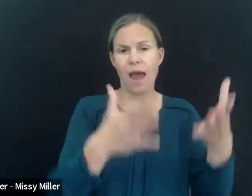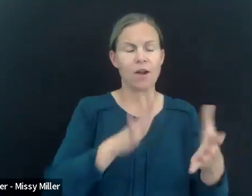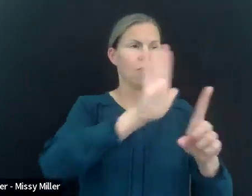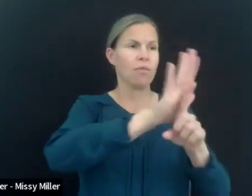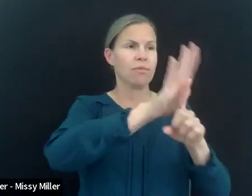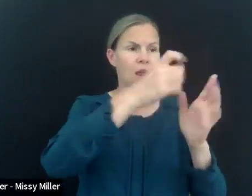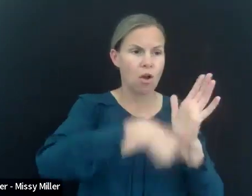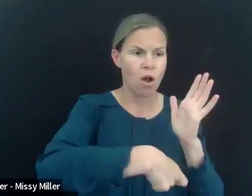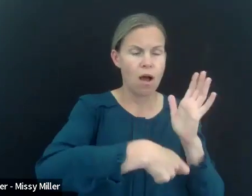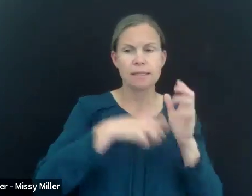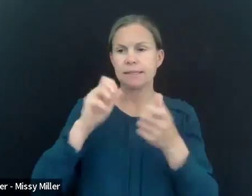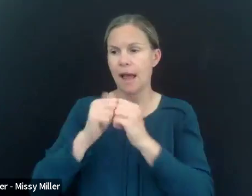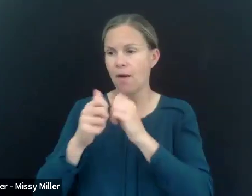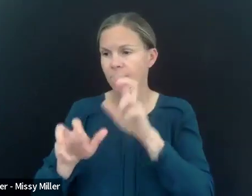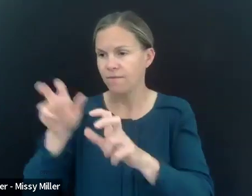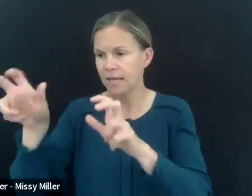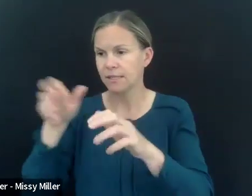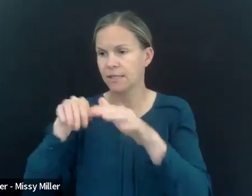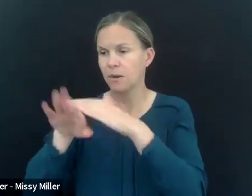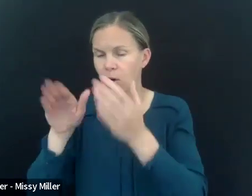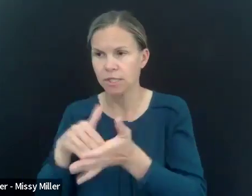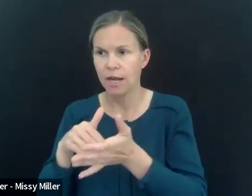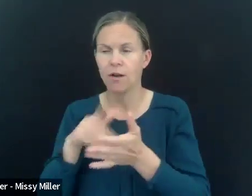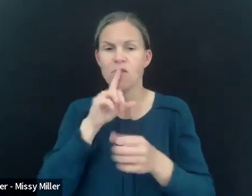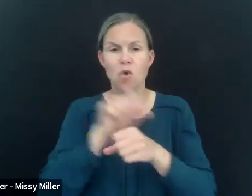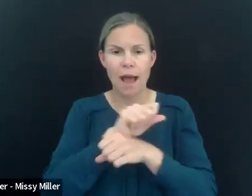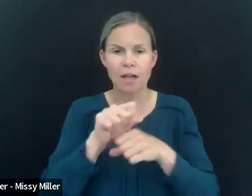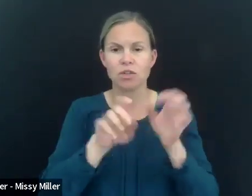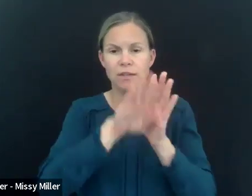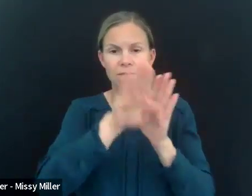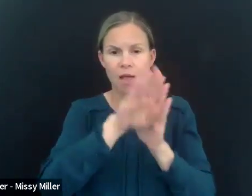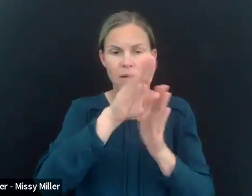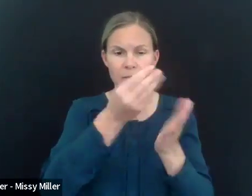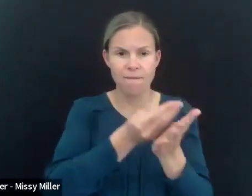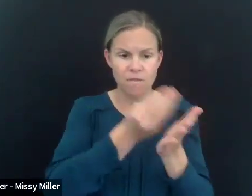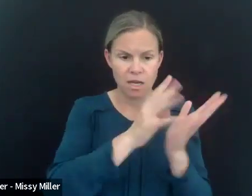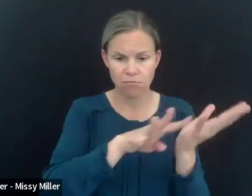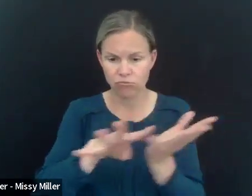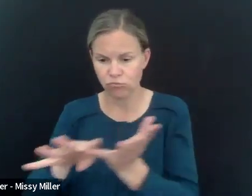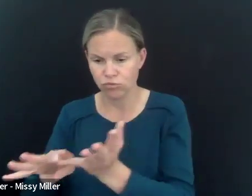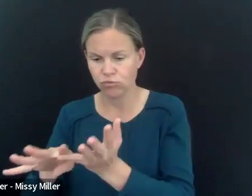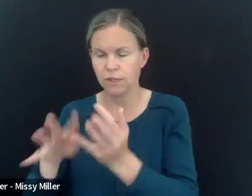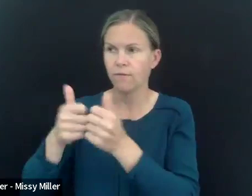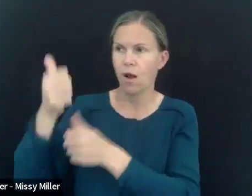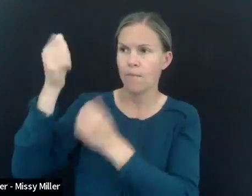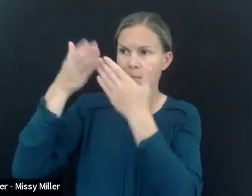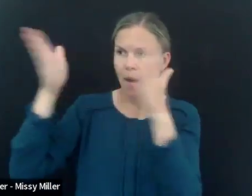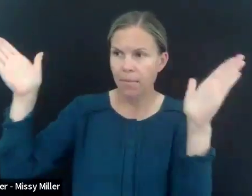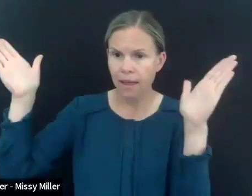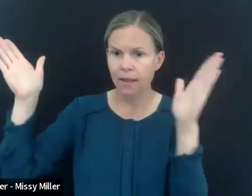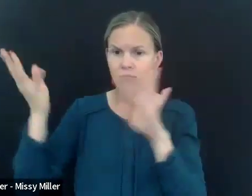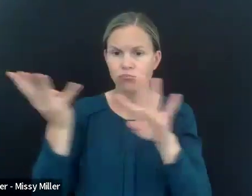birth centers by actually creating funding streams, especially public funding streams to